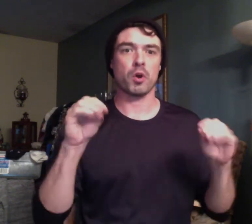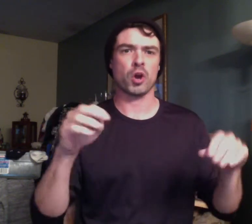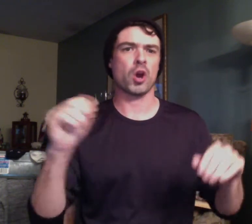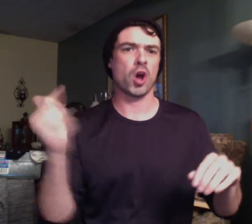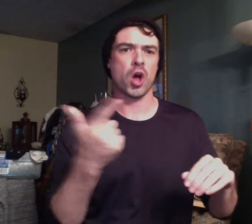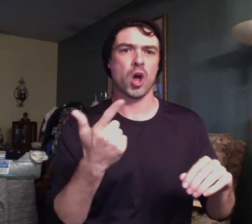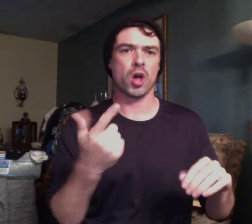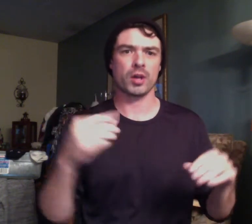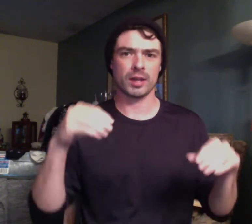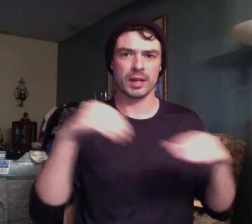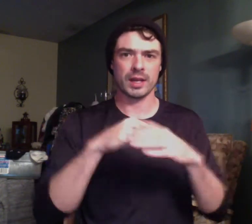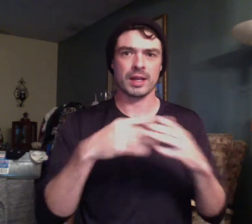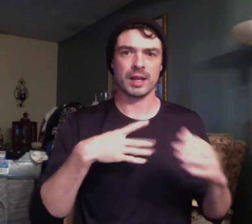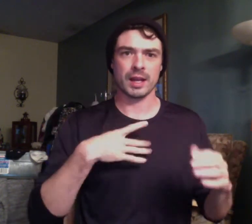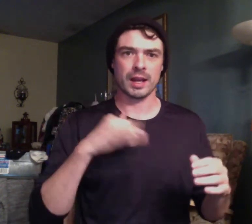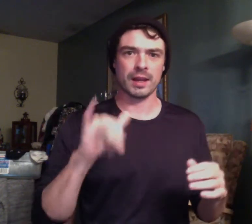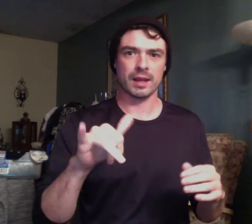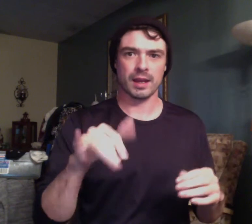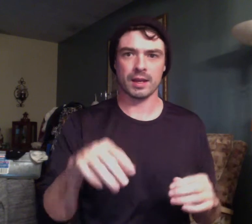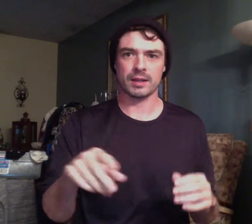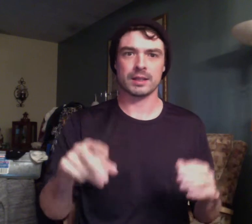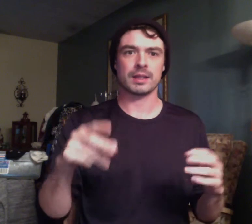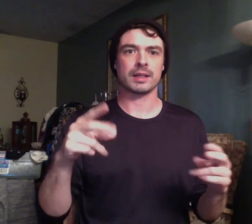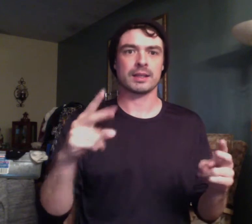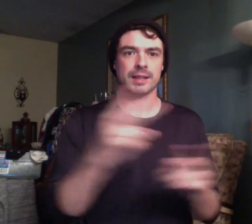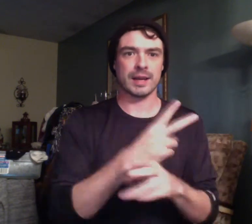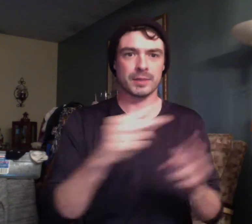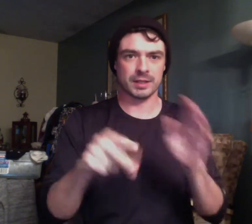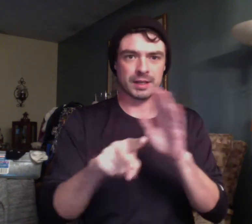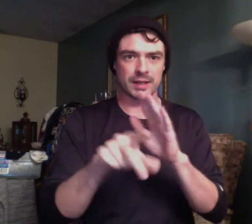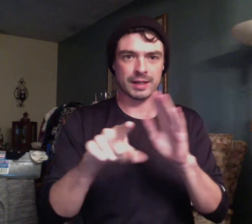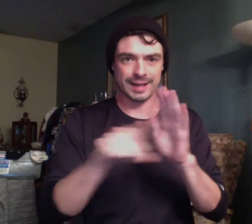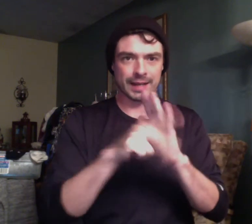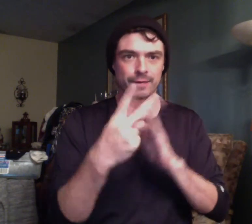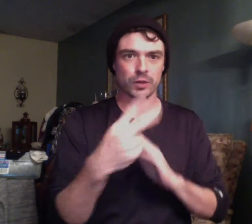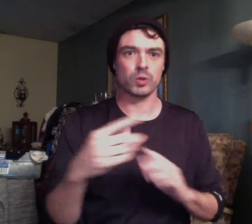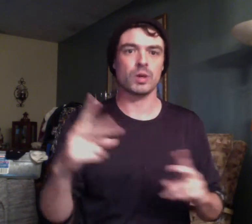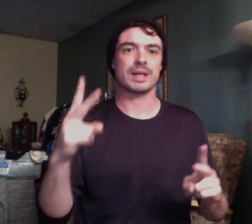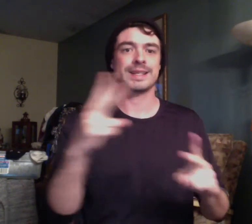times negative 2, and then times negative 2 plus 7.